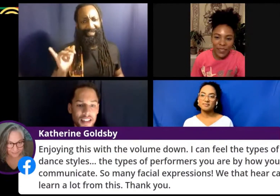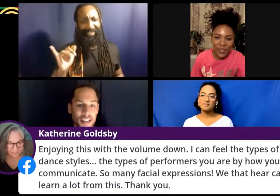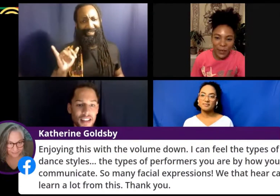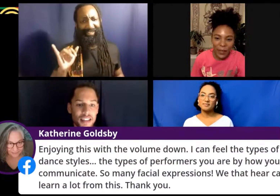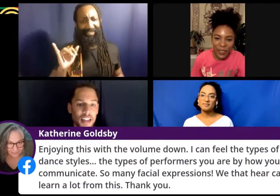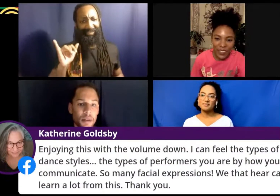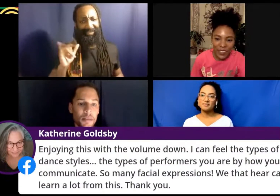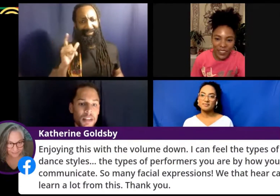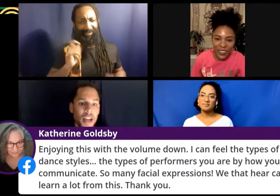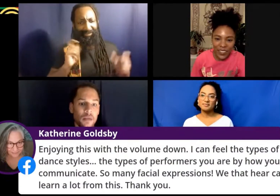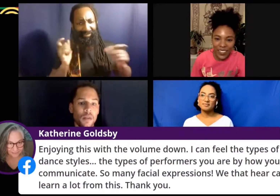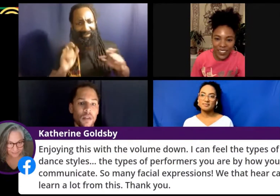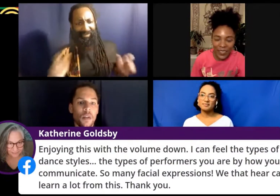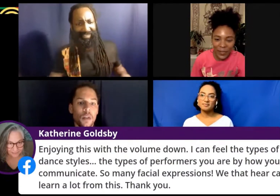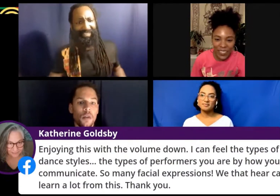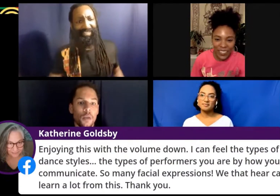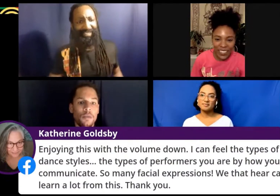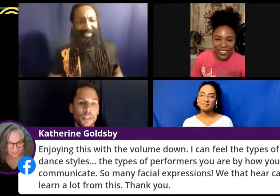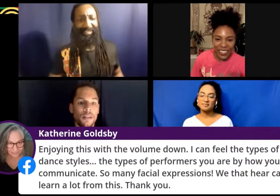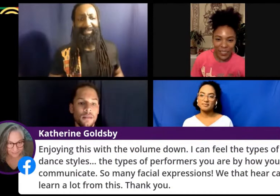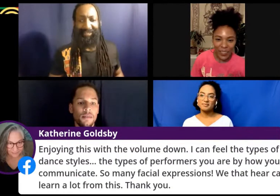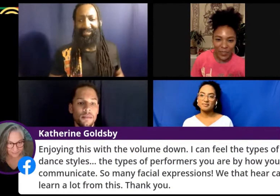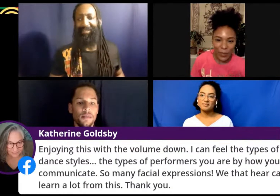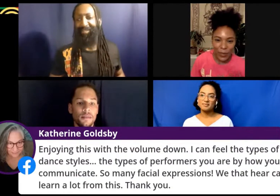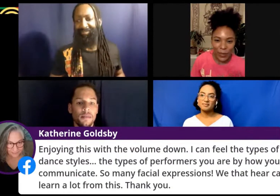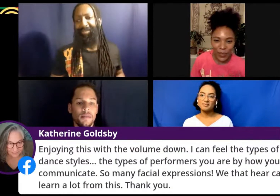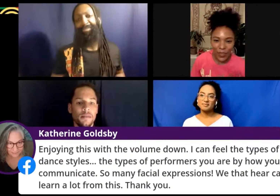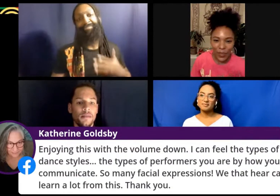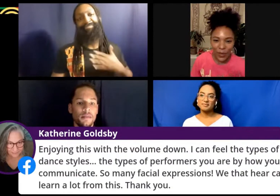As it's stated by Miss Catherine Goldsby.